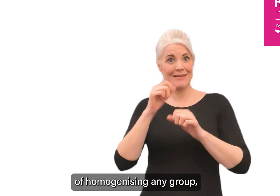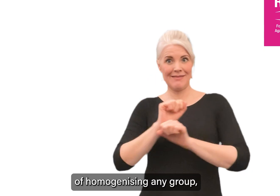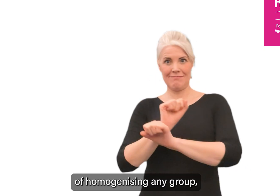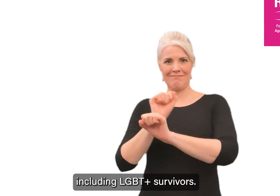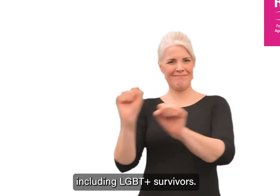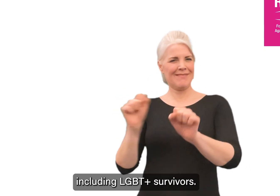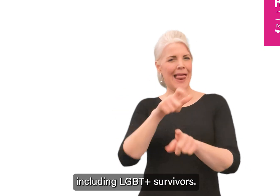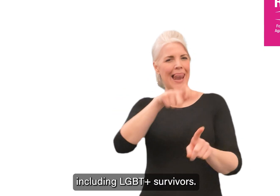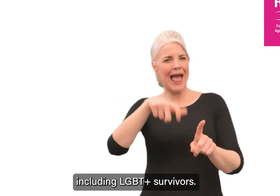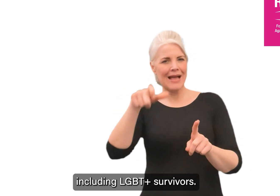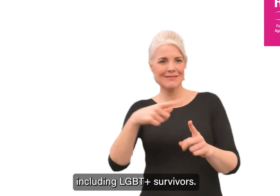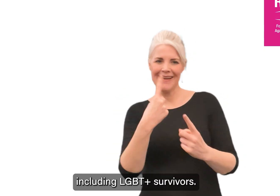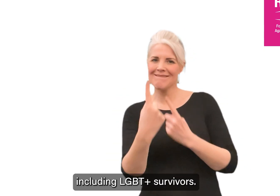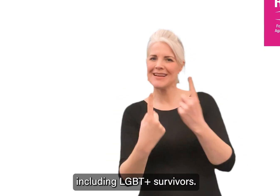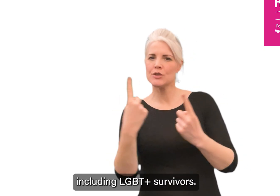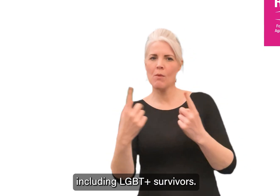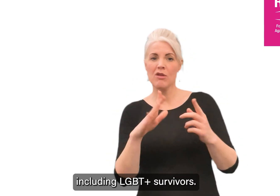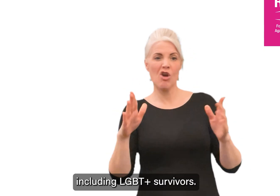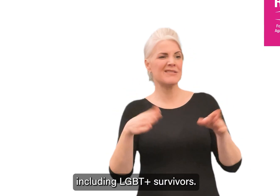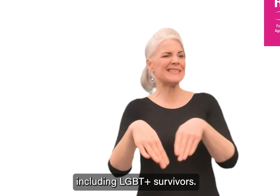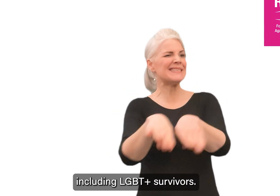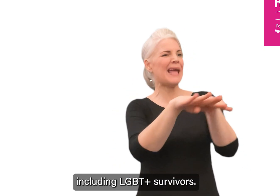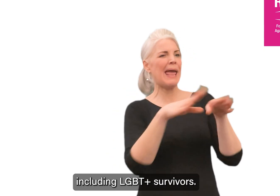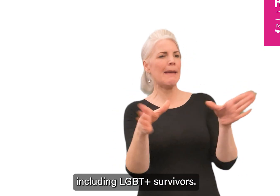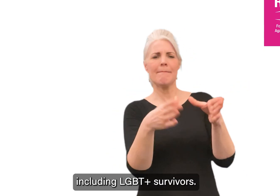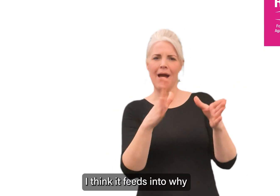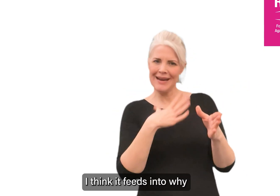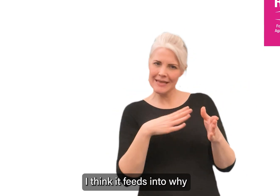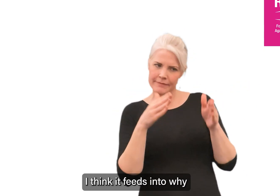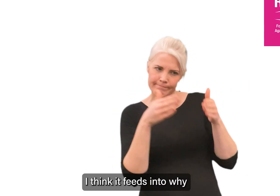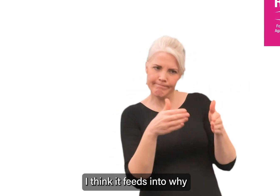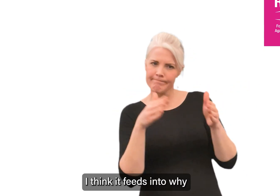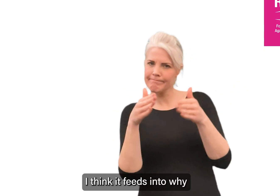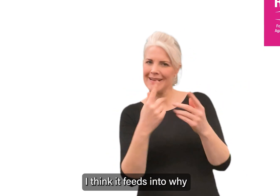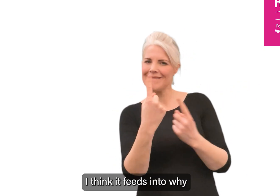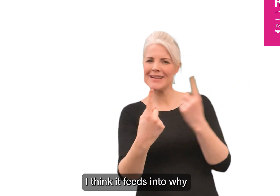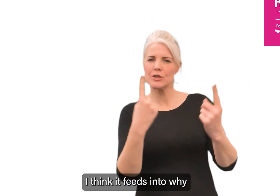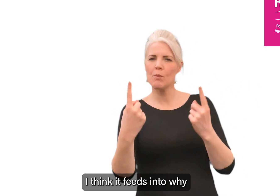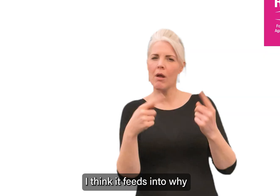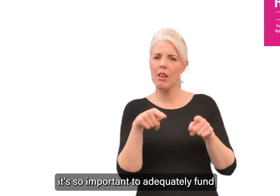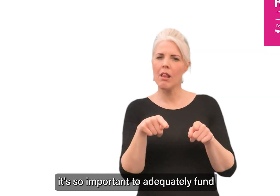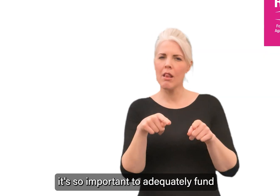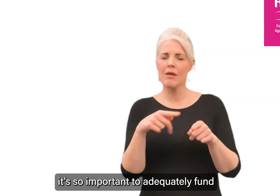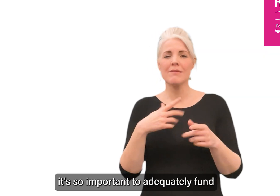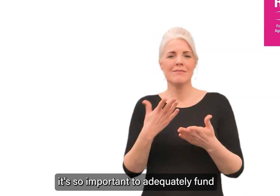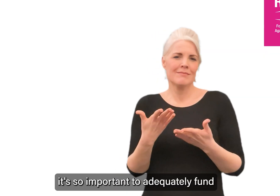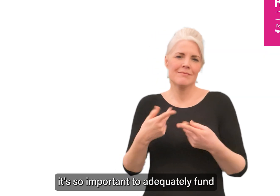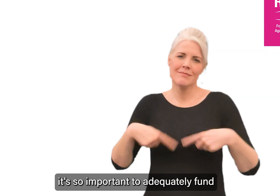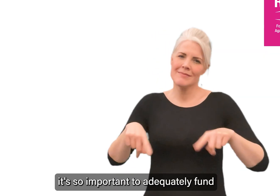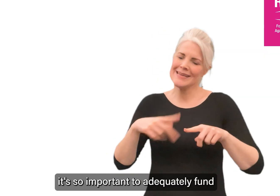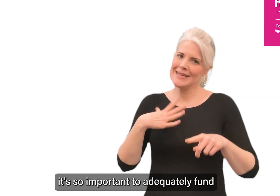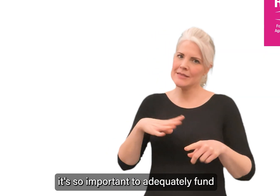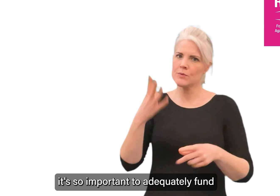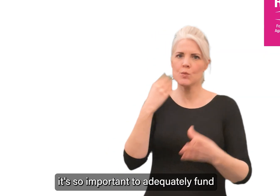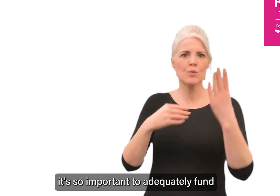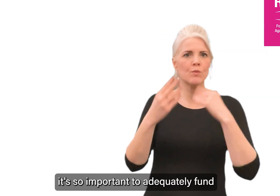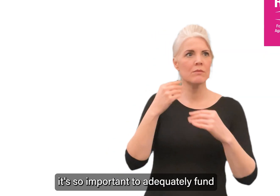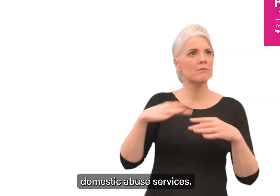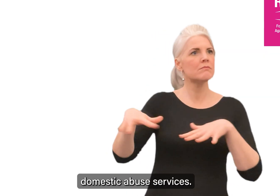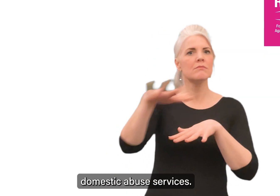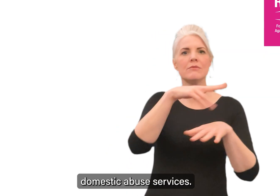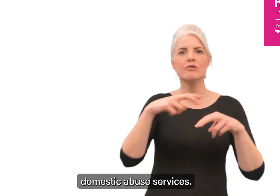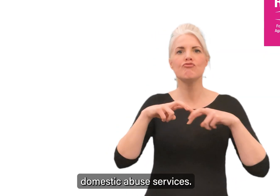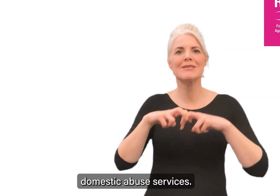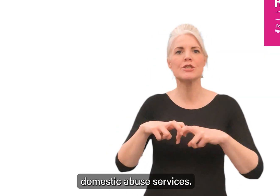group, including LGBT plus survivors. I think it feeds into why it's so important to adequately